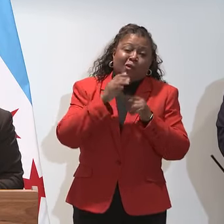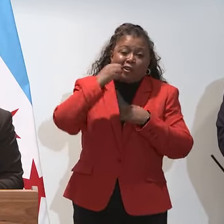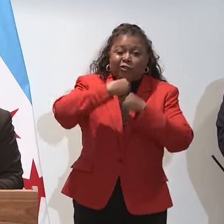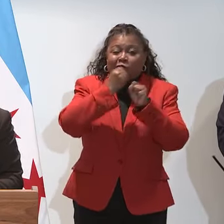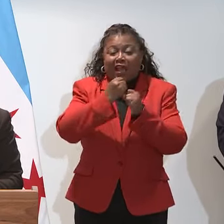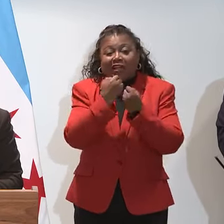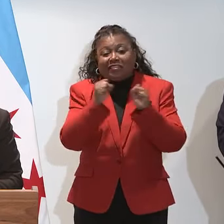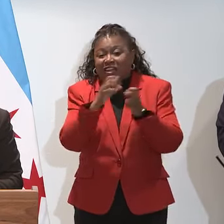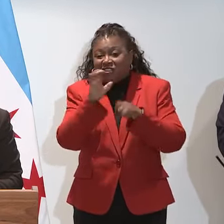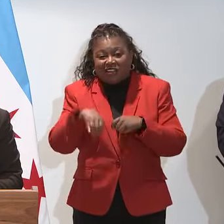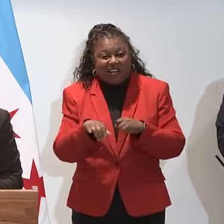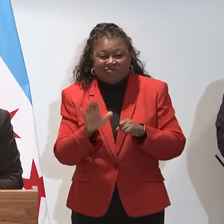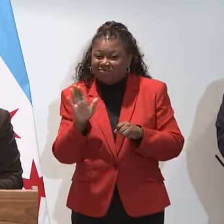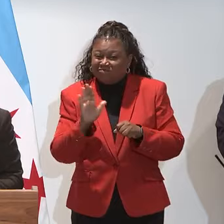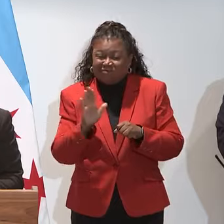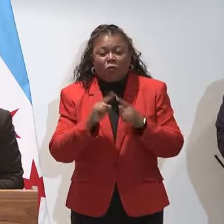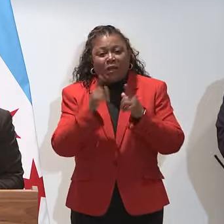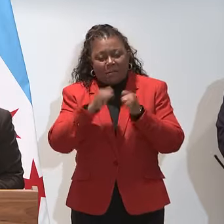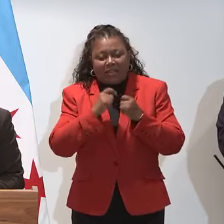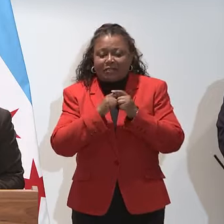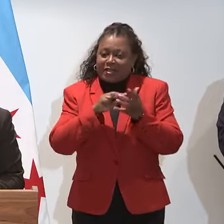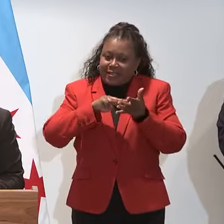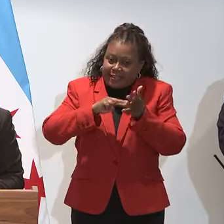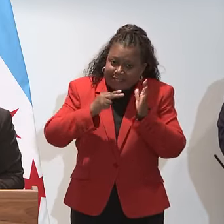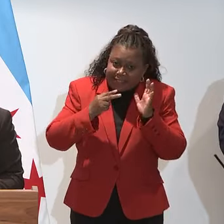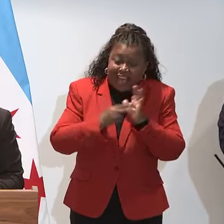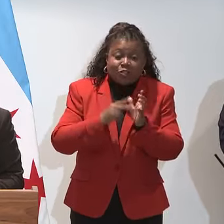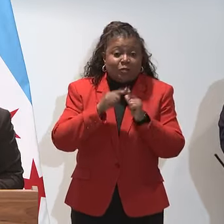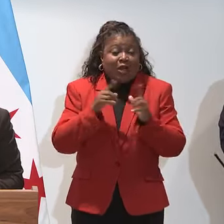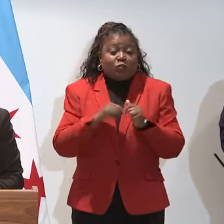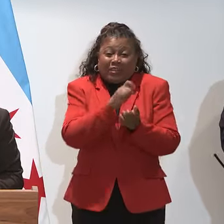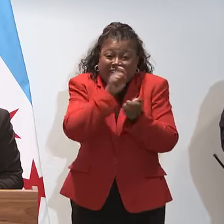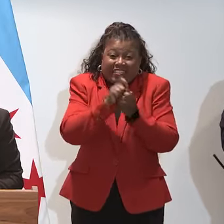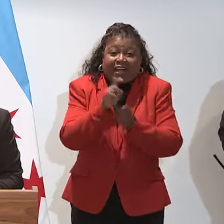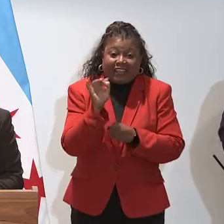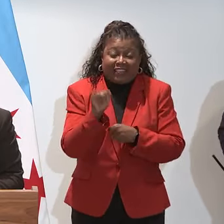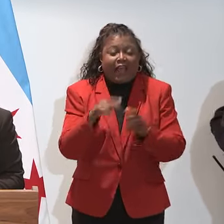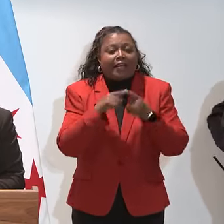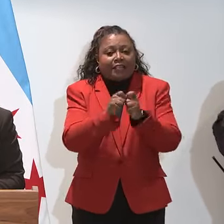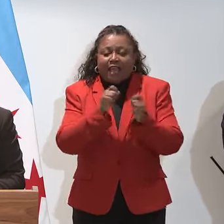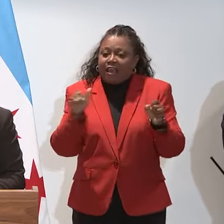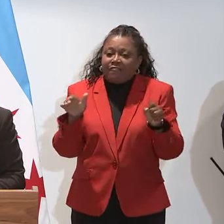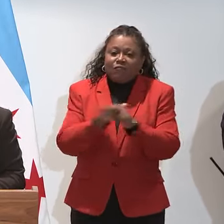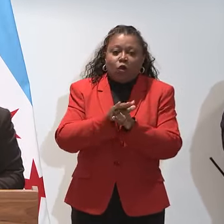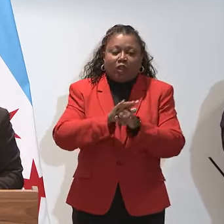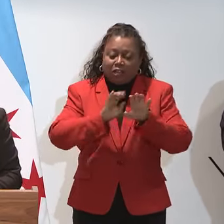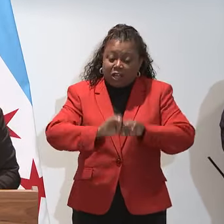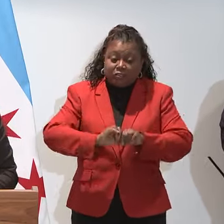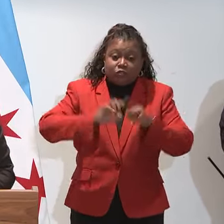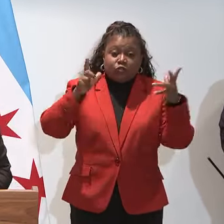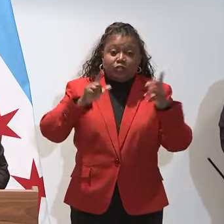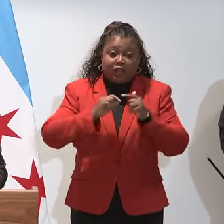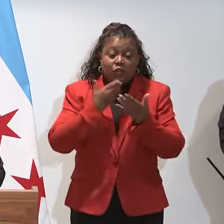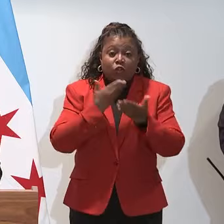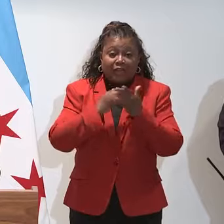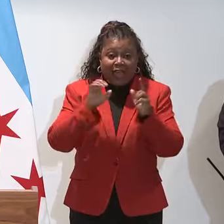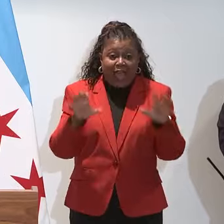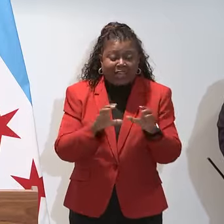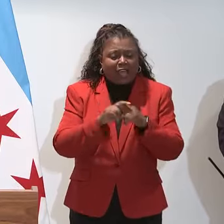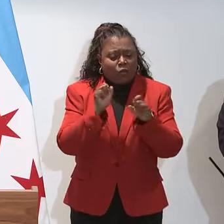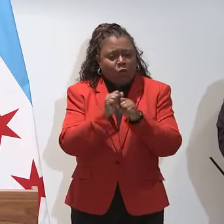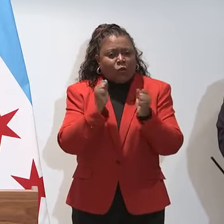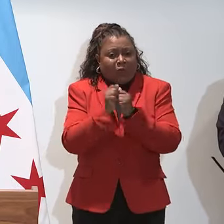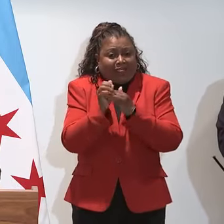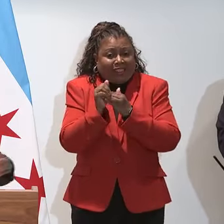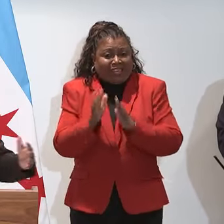create a safer Chicago. We must be intentional about doing just that and take bold and transformative action, as well as work